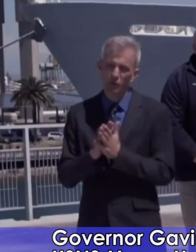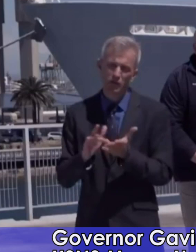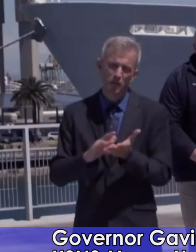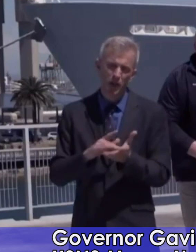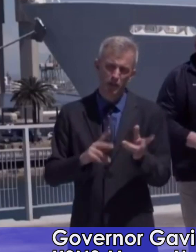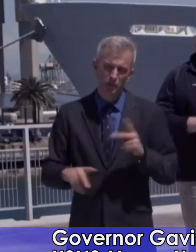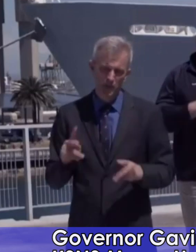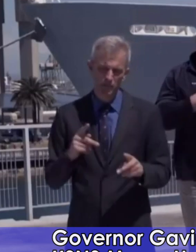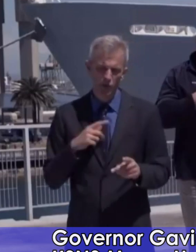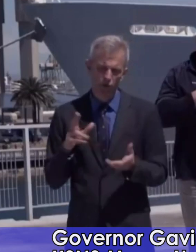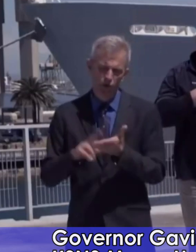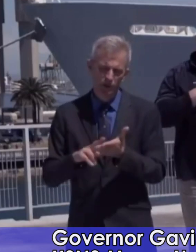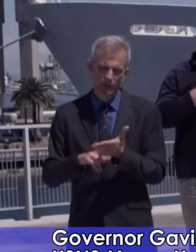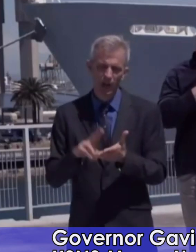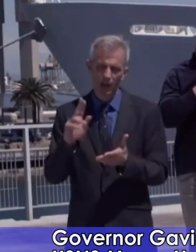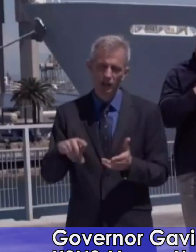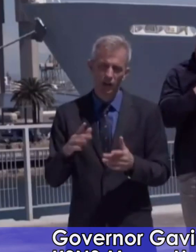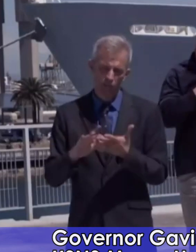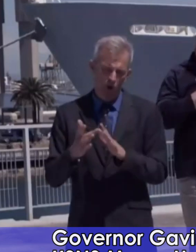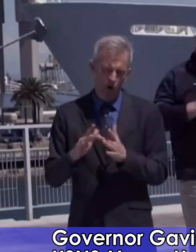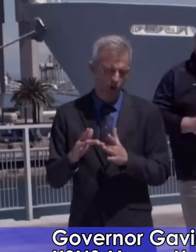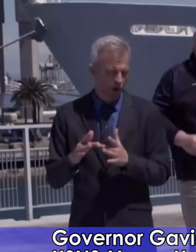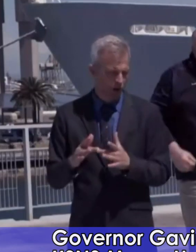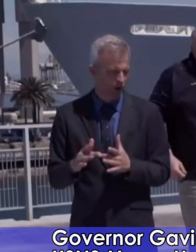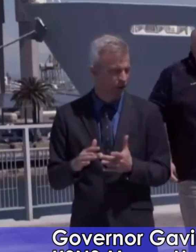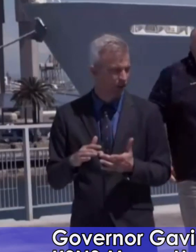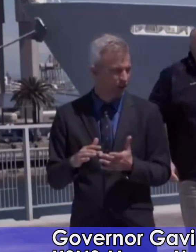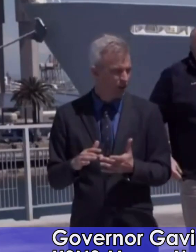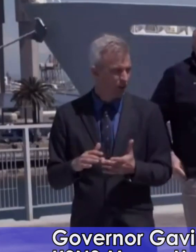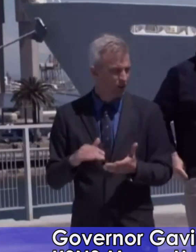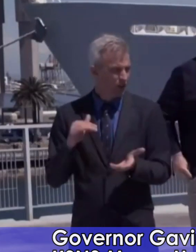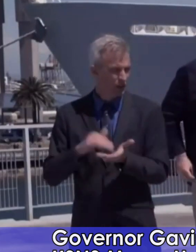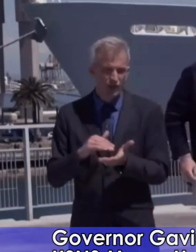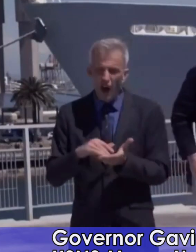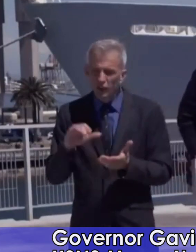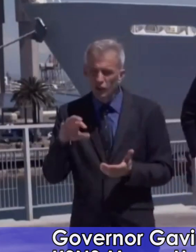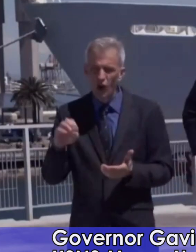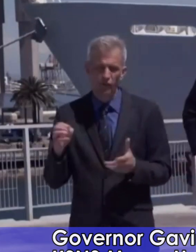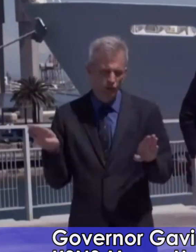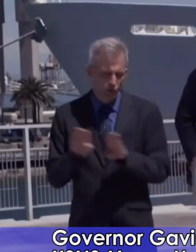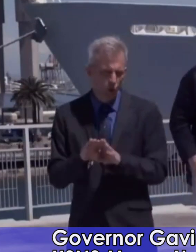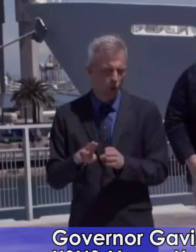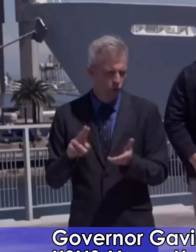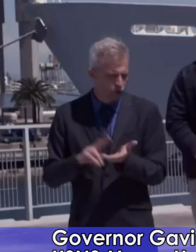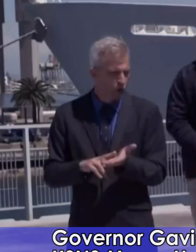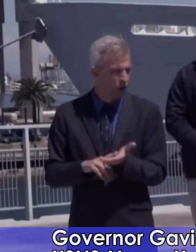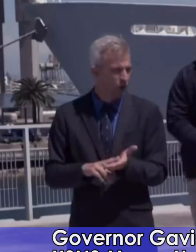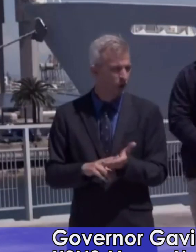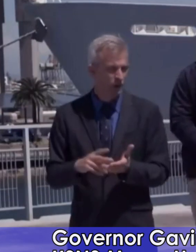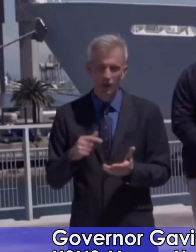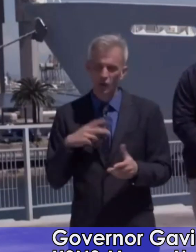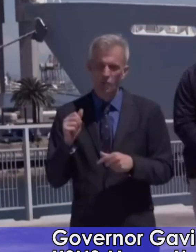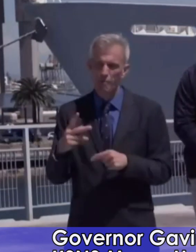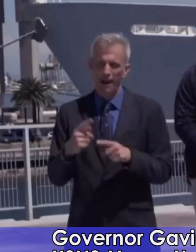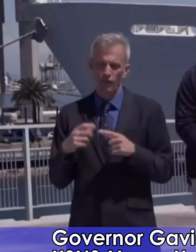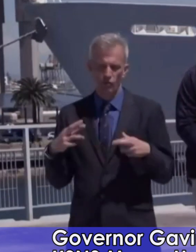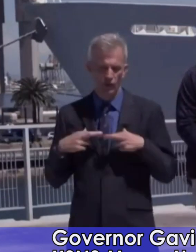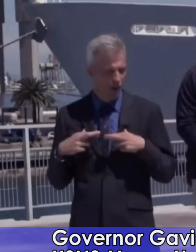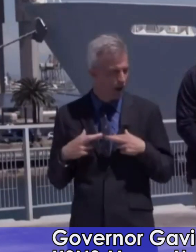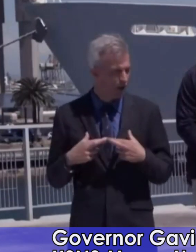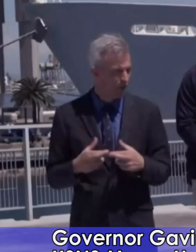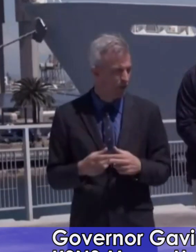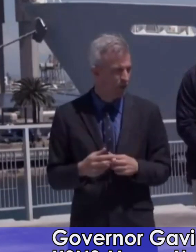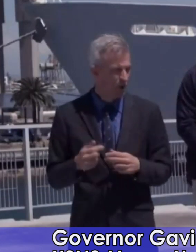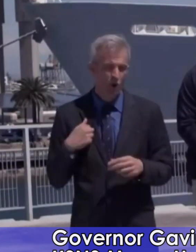to sign online to a portal, doctors who are in offices that are closed, nurses that come back from retirement, et cetera, I'm proud to report we have